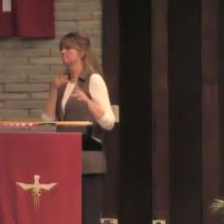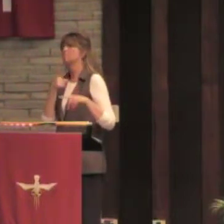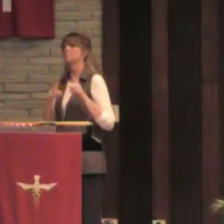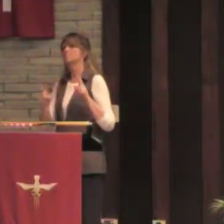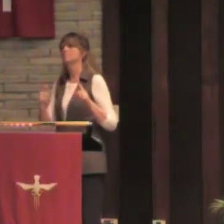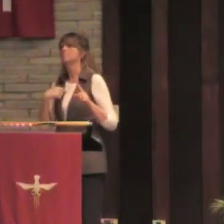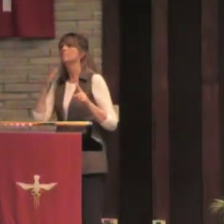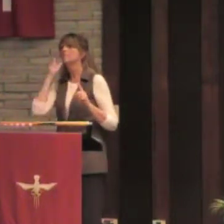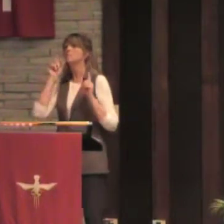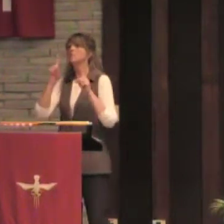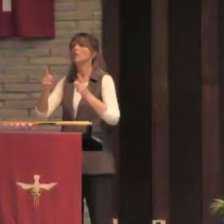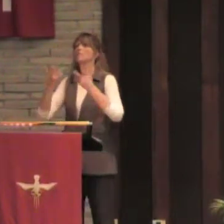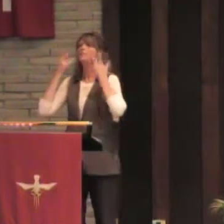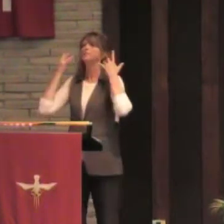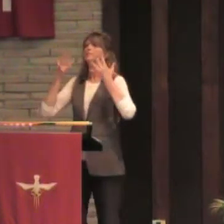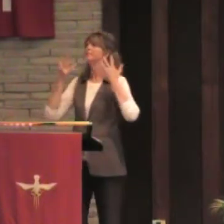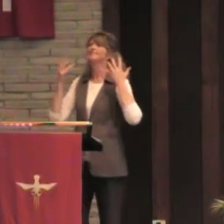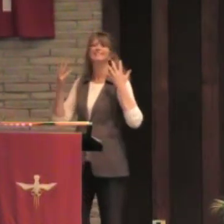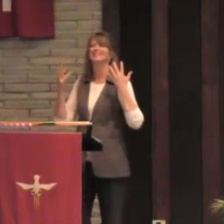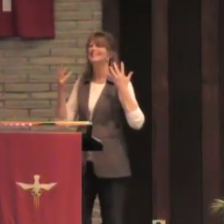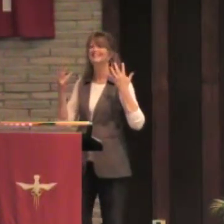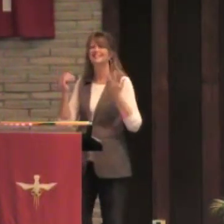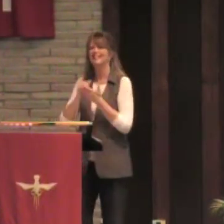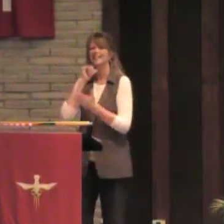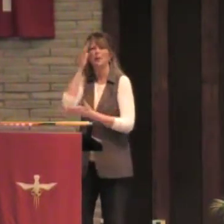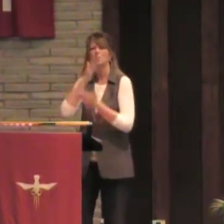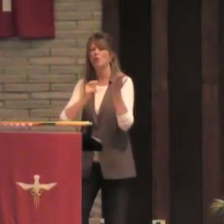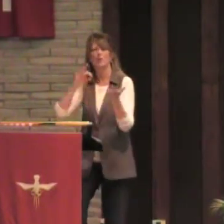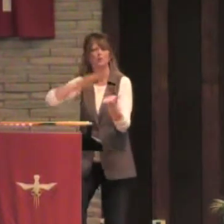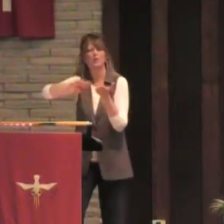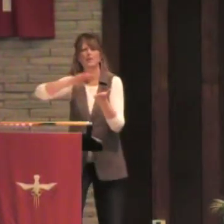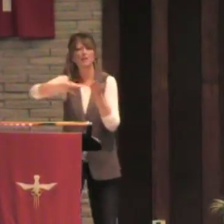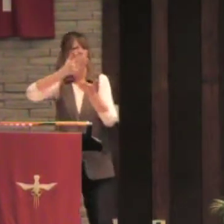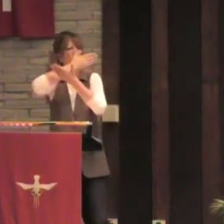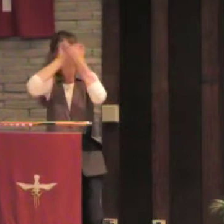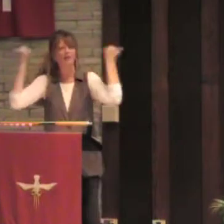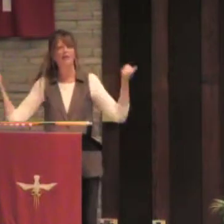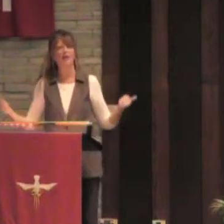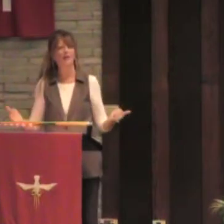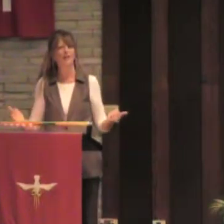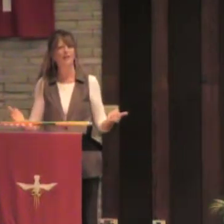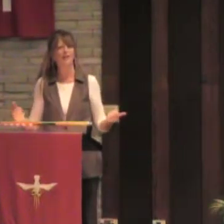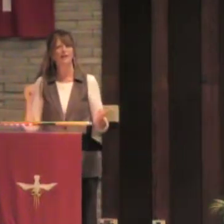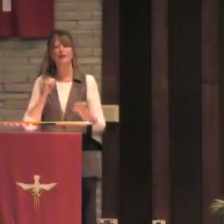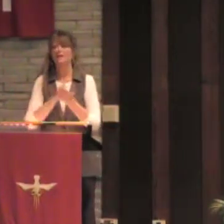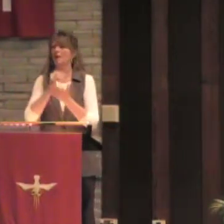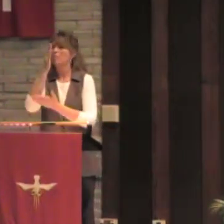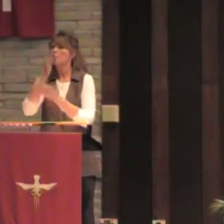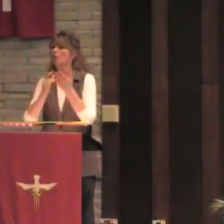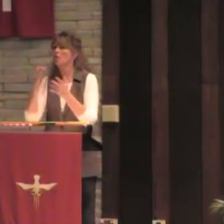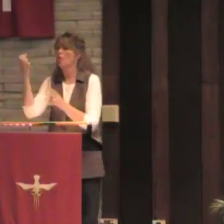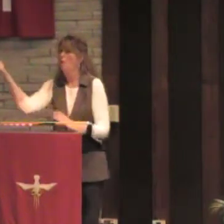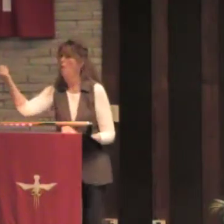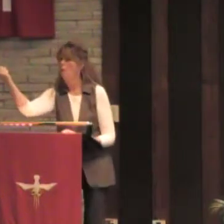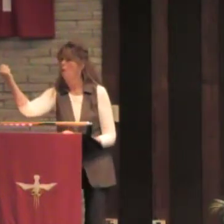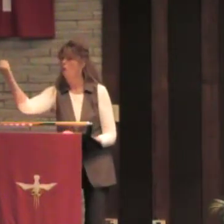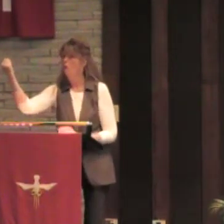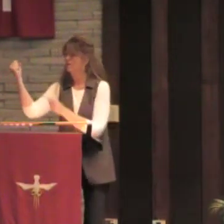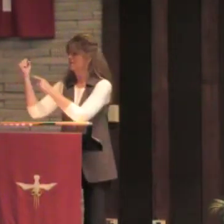to say because they're filled with hate. that means someone has not